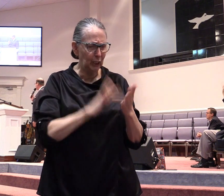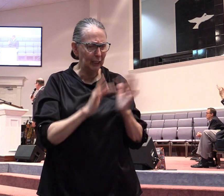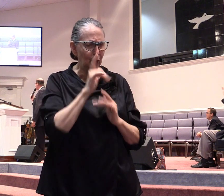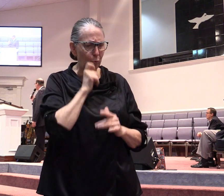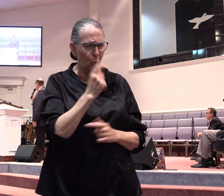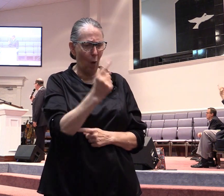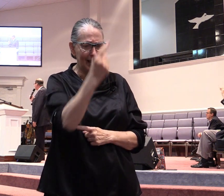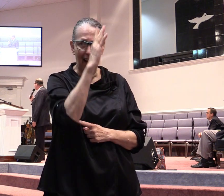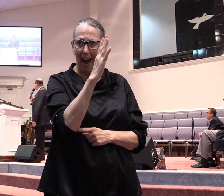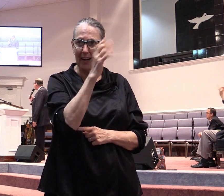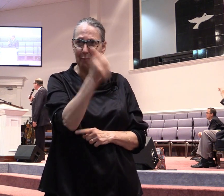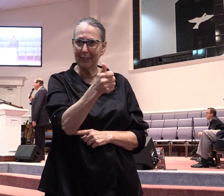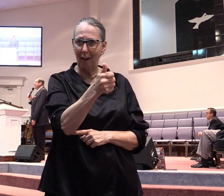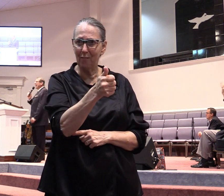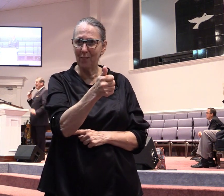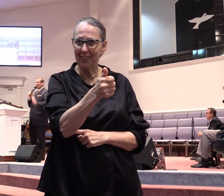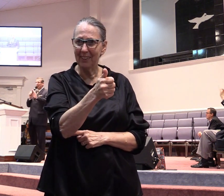was.